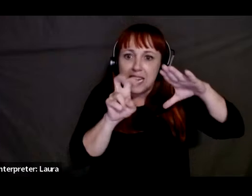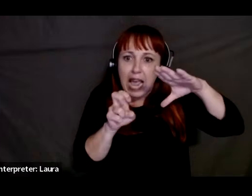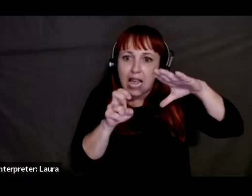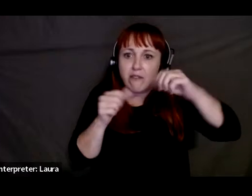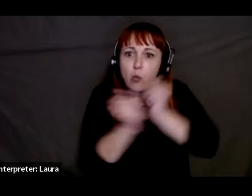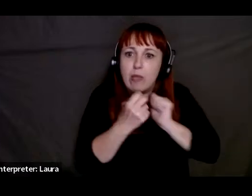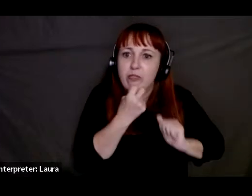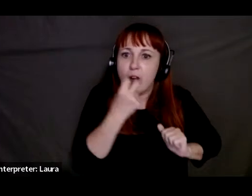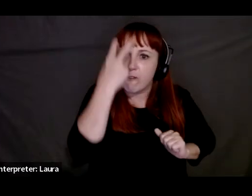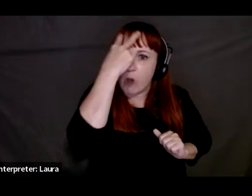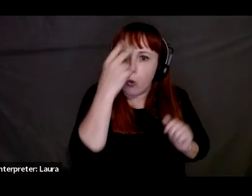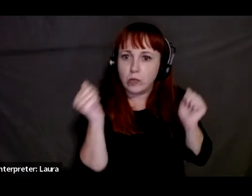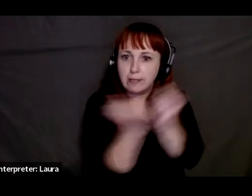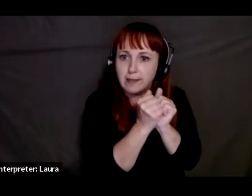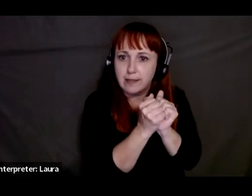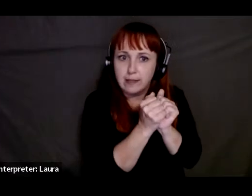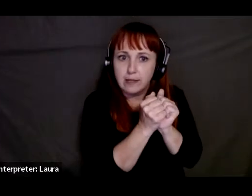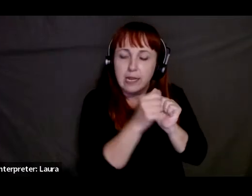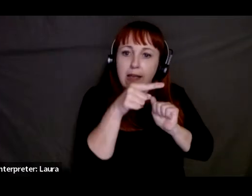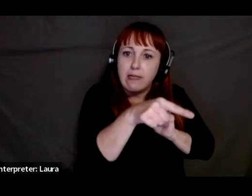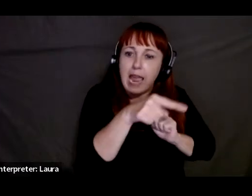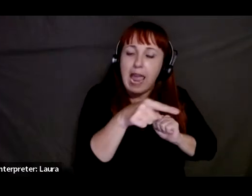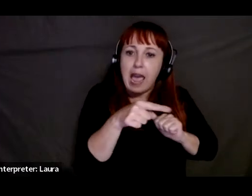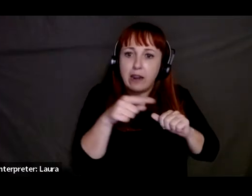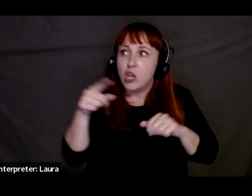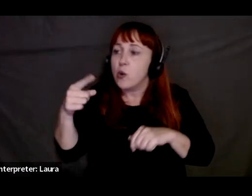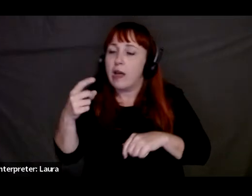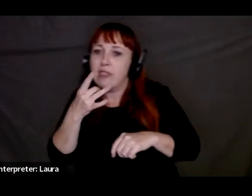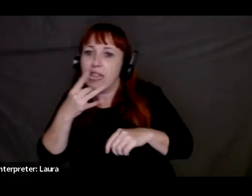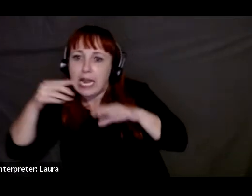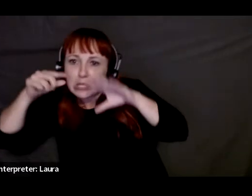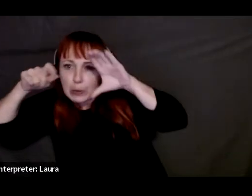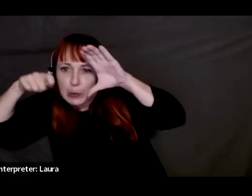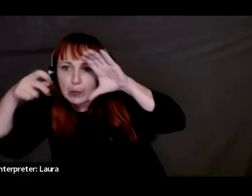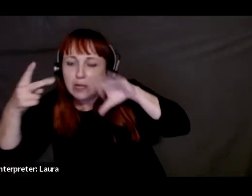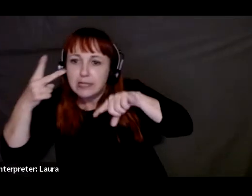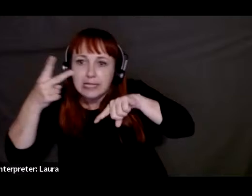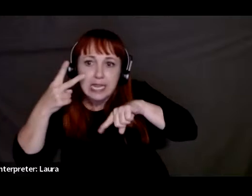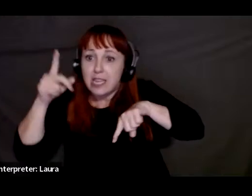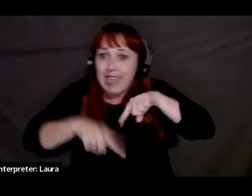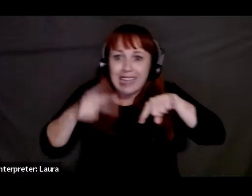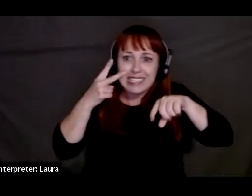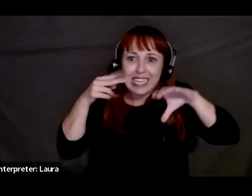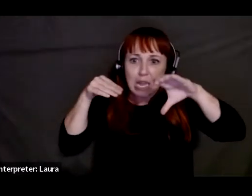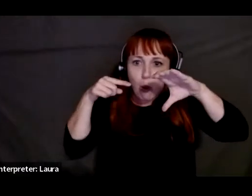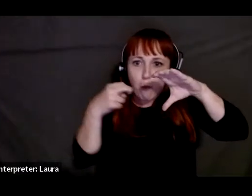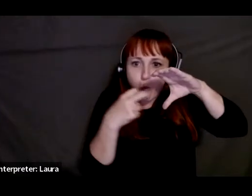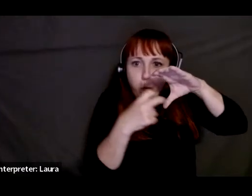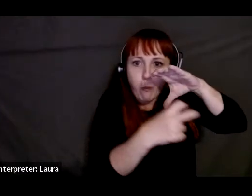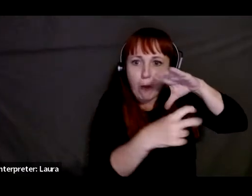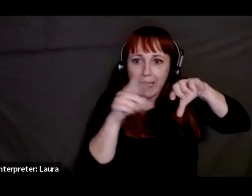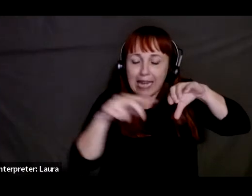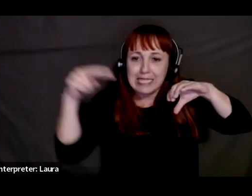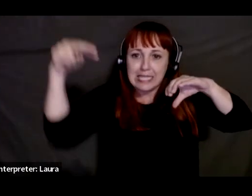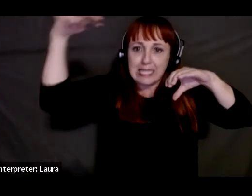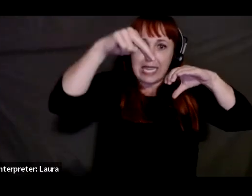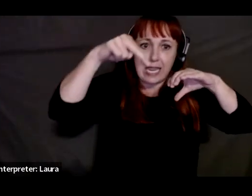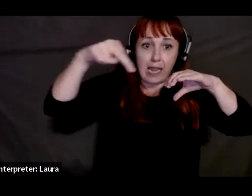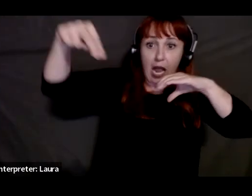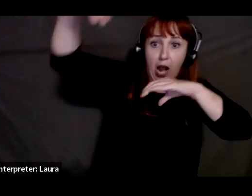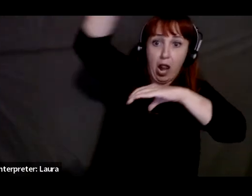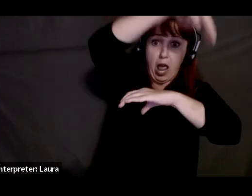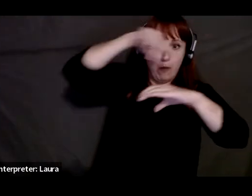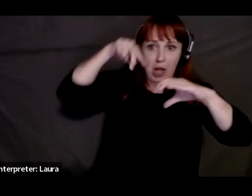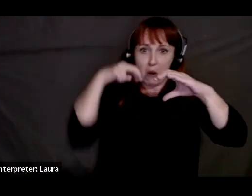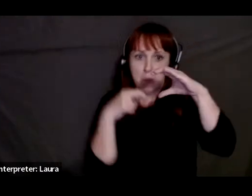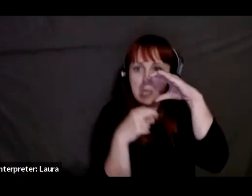goats. And they had the infrared, but they forgot the infrared no can go in the tunnel, only like this. And